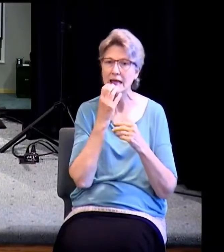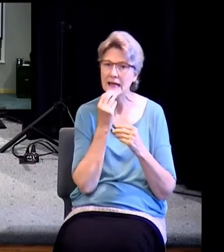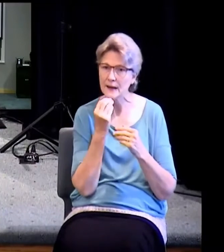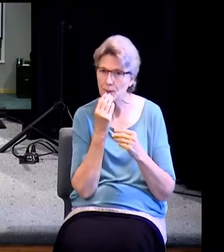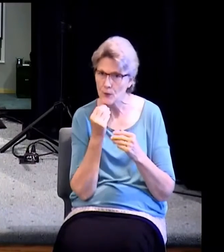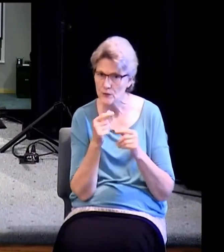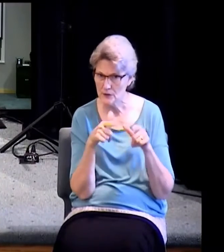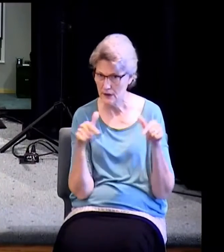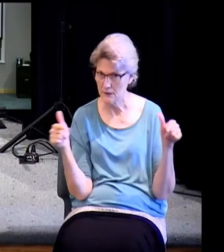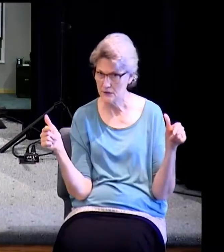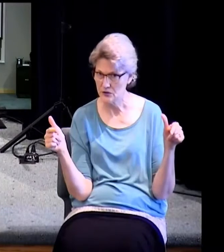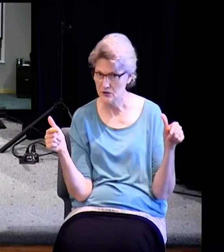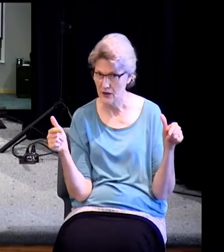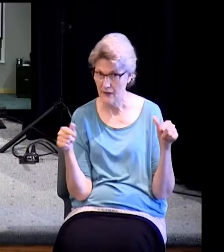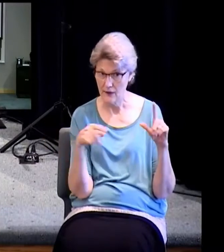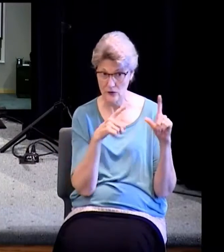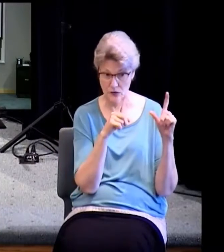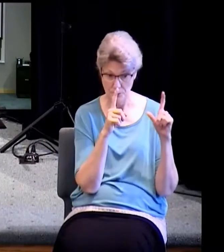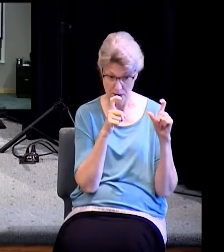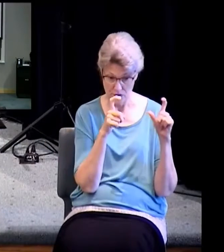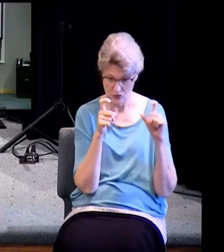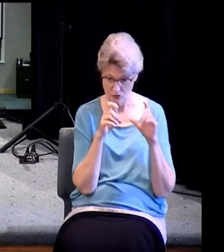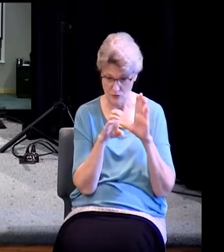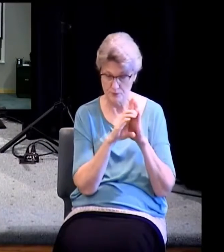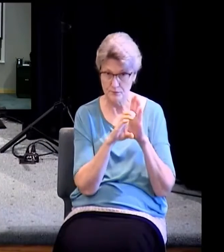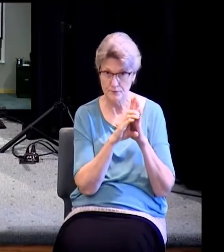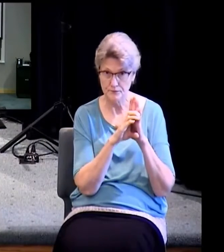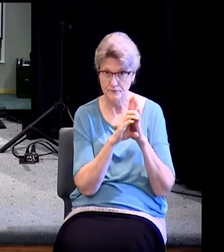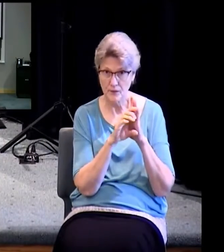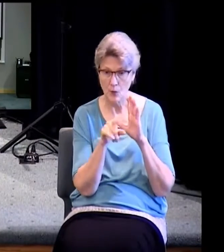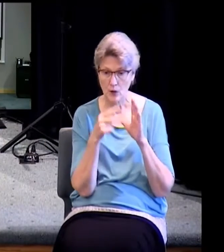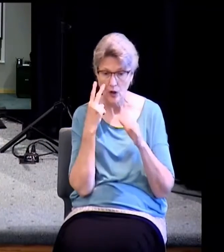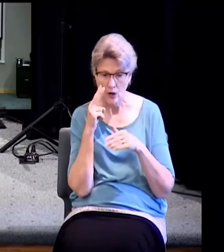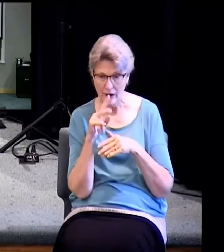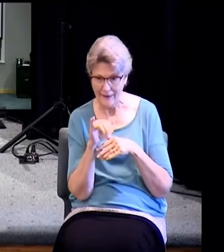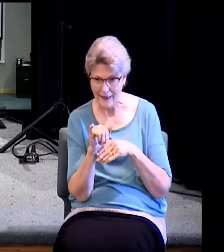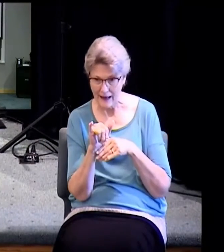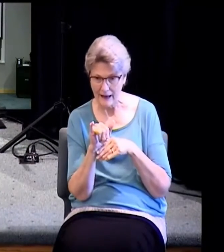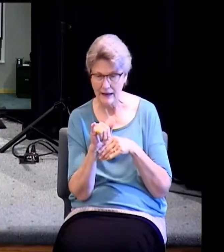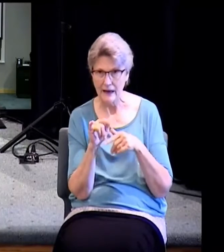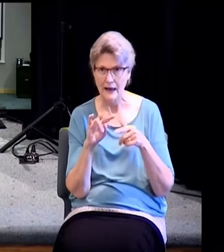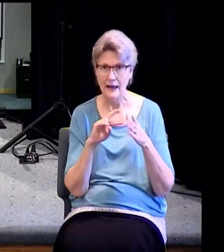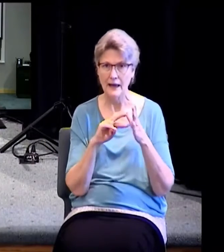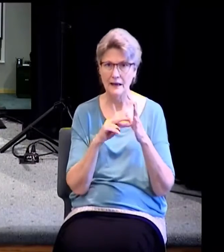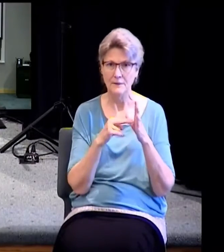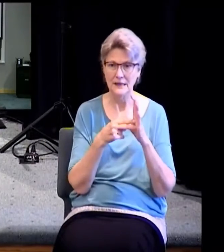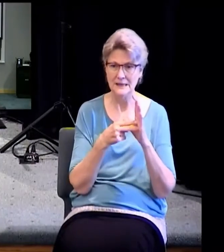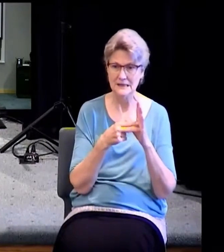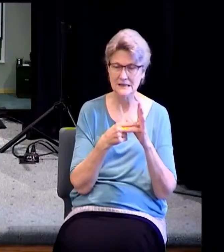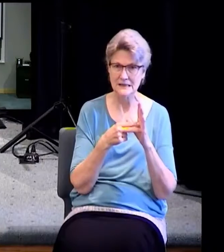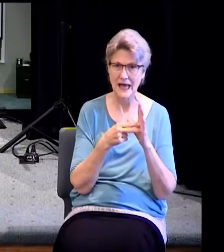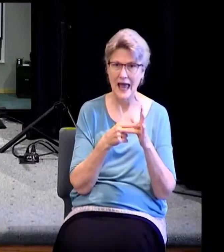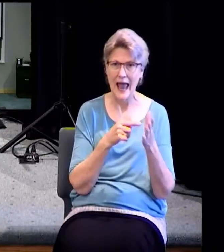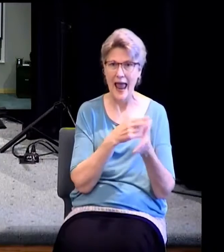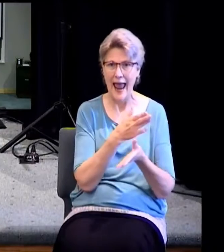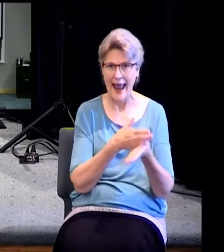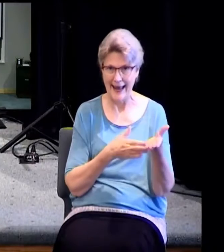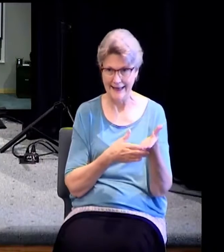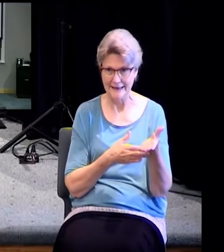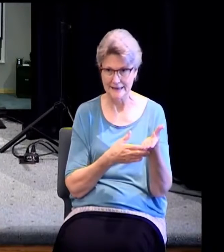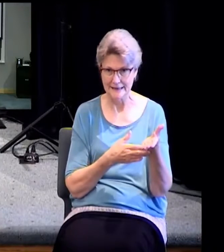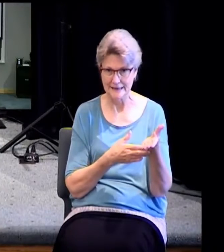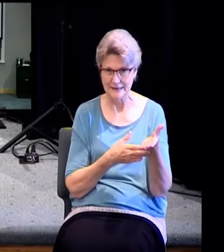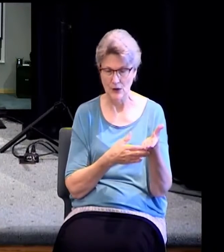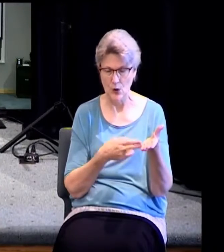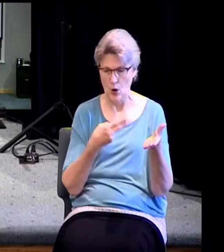are pictures that go with it. And when you look at the Yod, it literally means arm with a hand. So it means hand. When